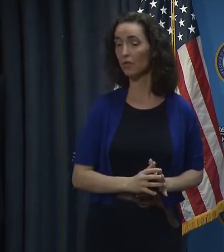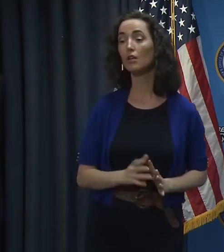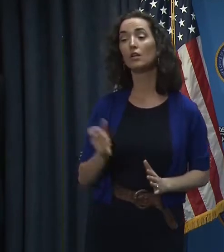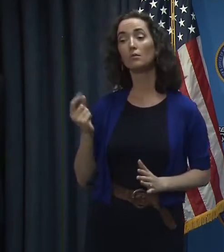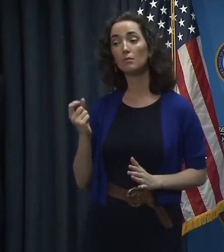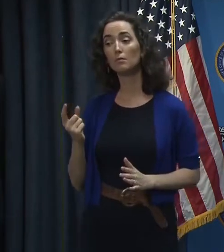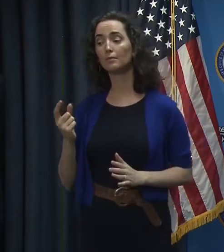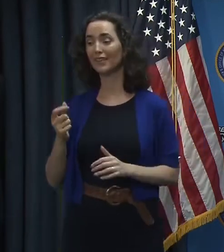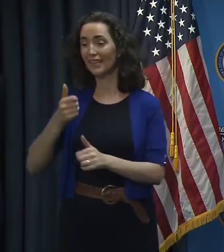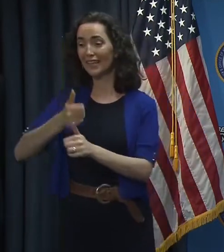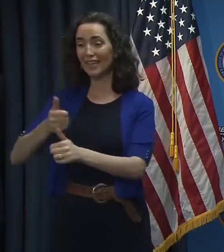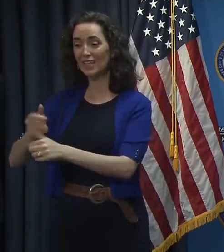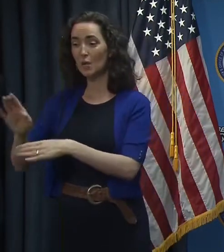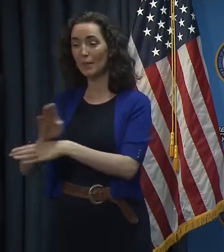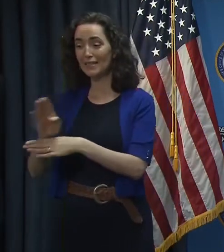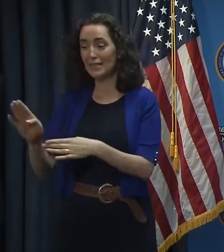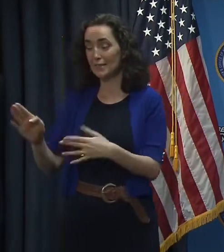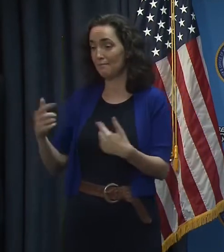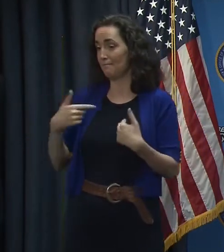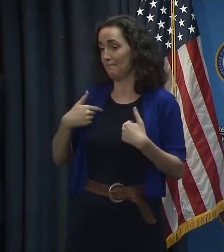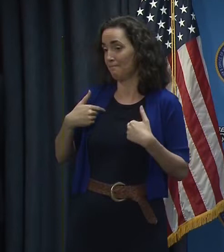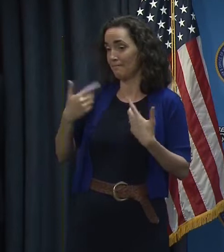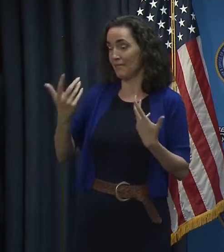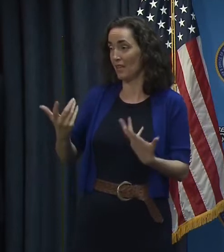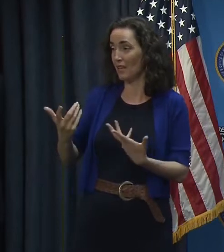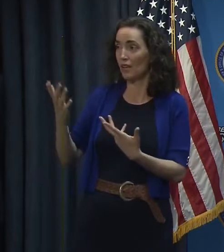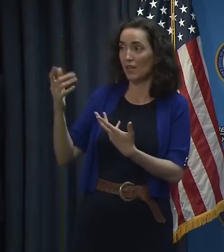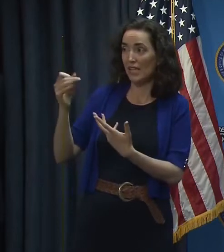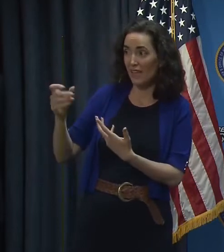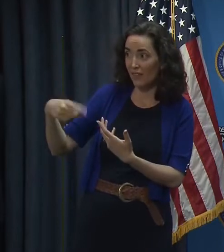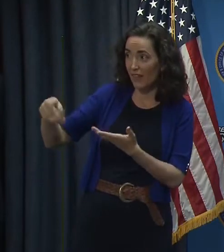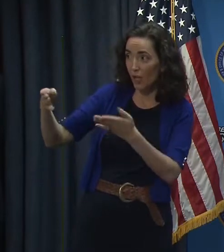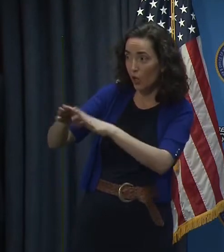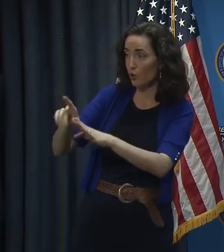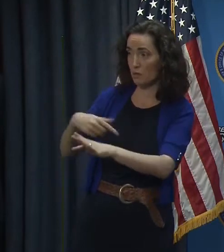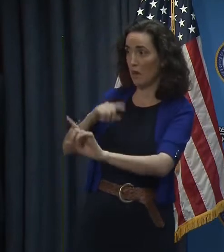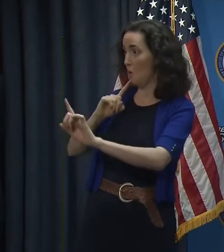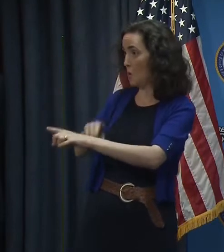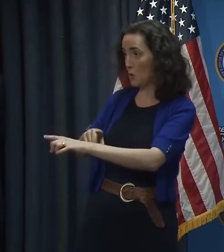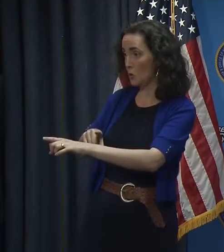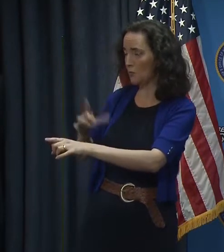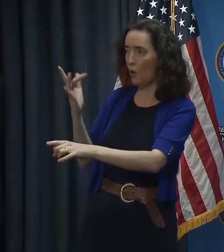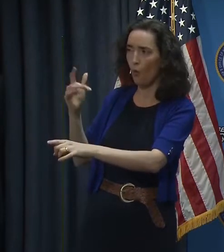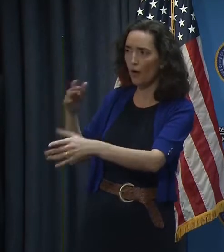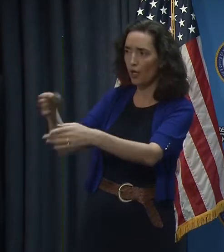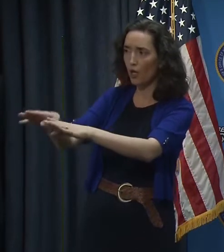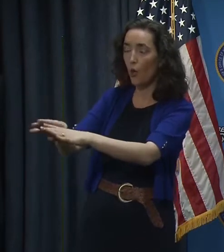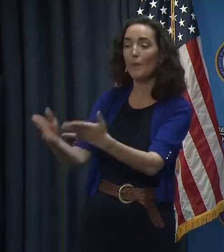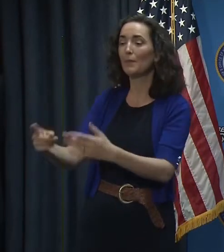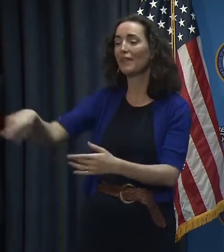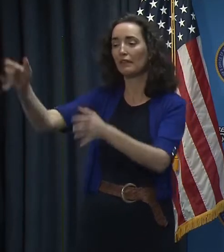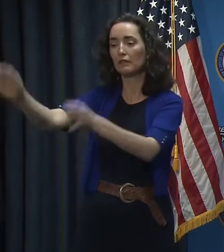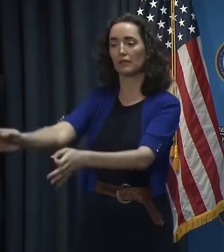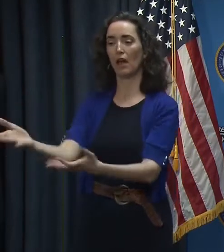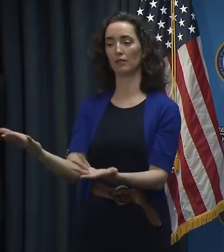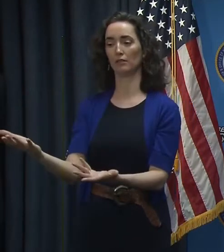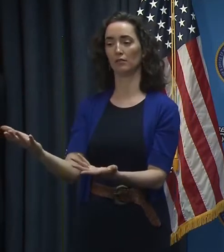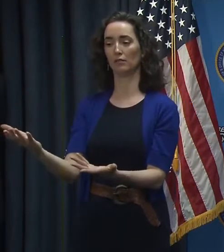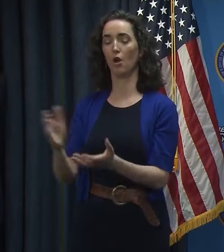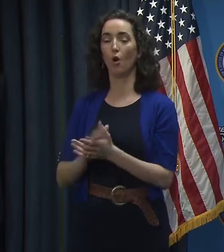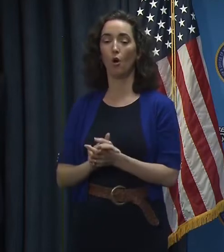business, I can't answer whether if they closed and I didn't order them closed, it was because they made a decision